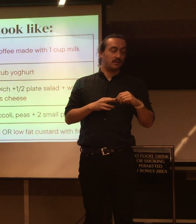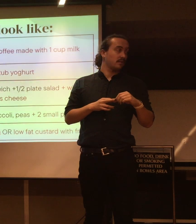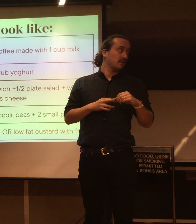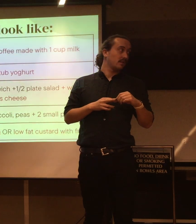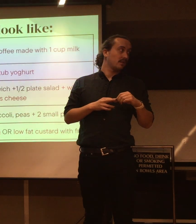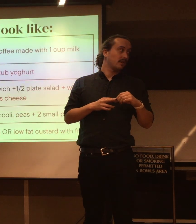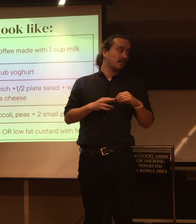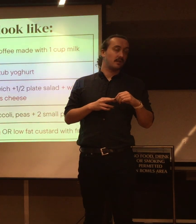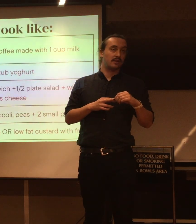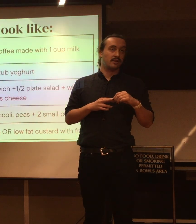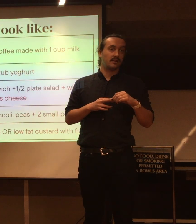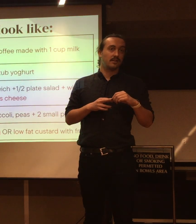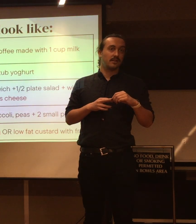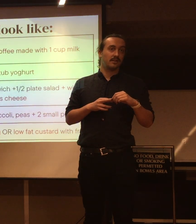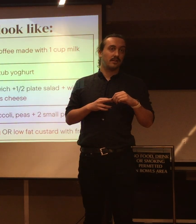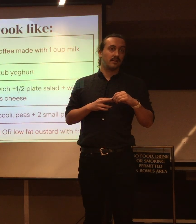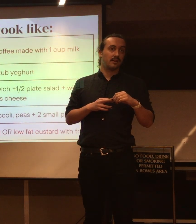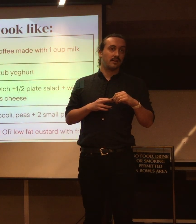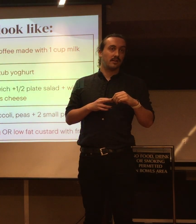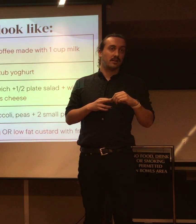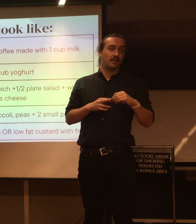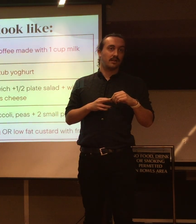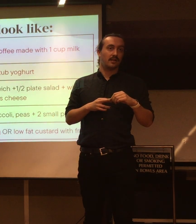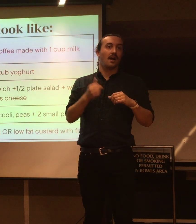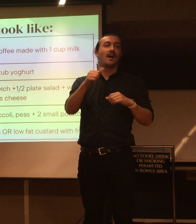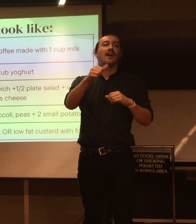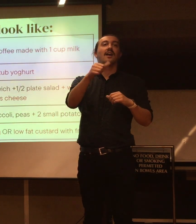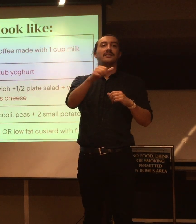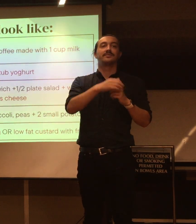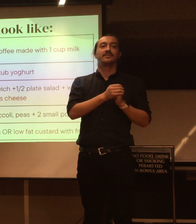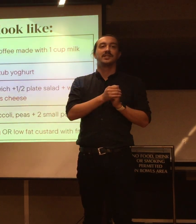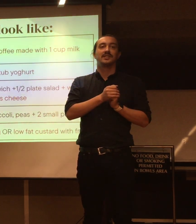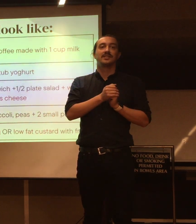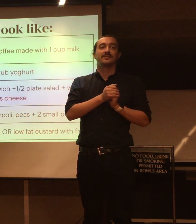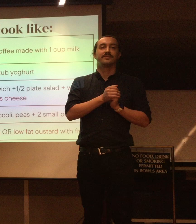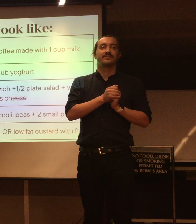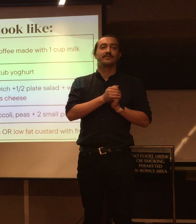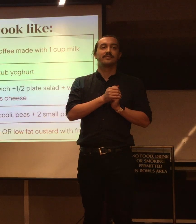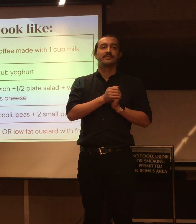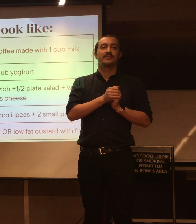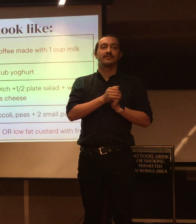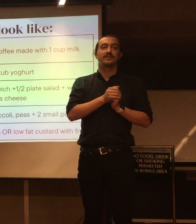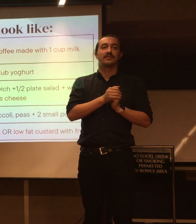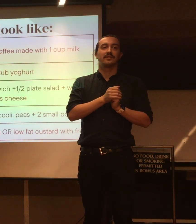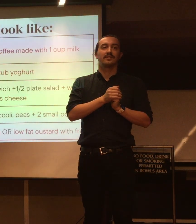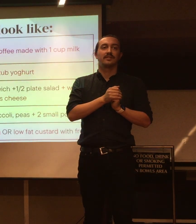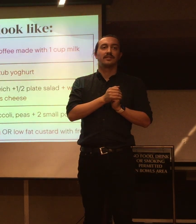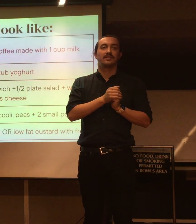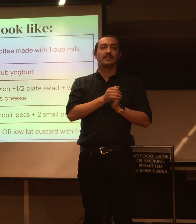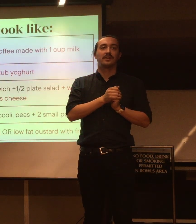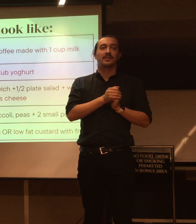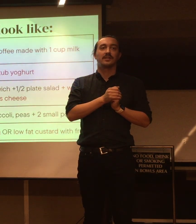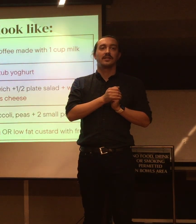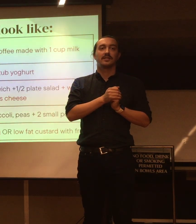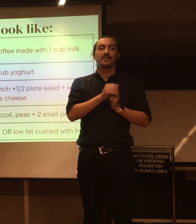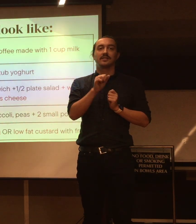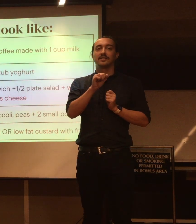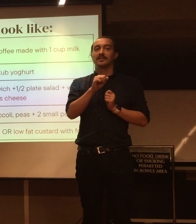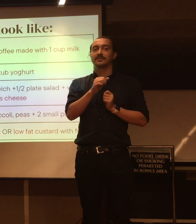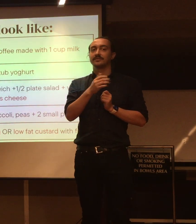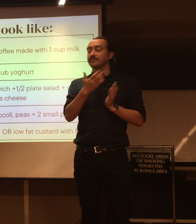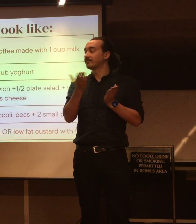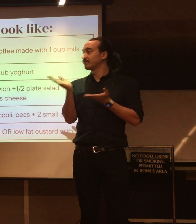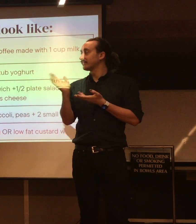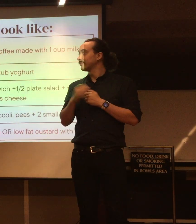Like whole grain bread, my dietitian says it breaks my teeth. So should I stay with white bread or